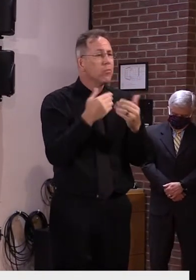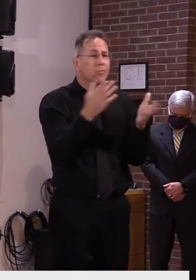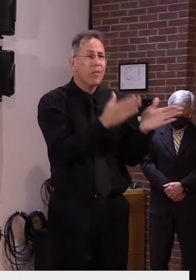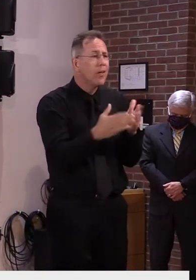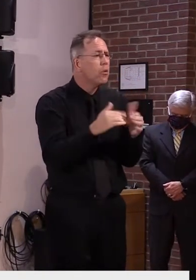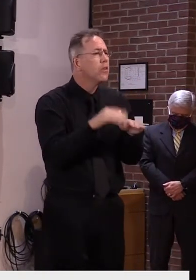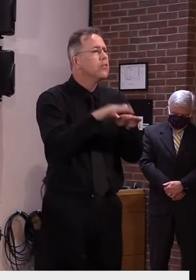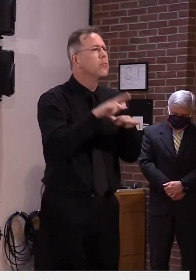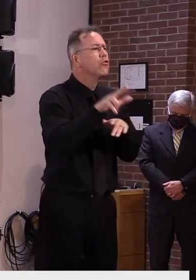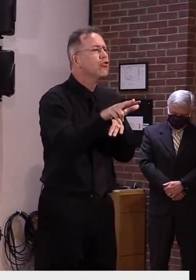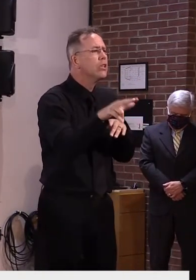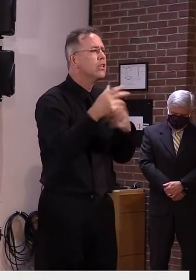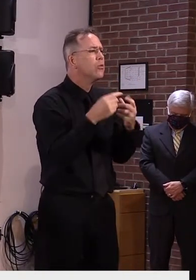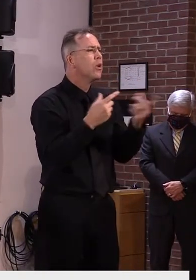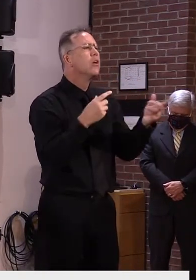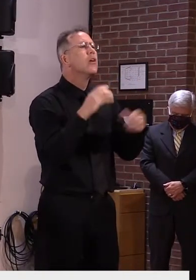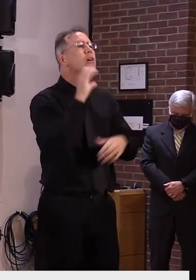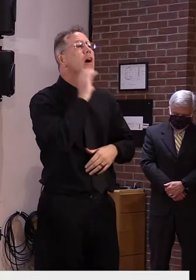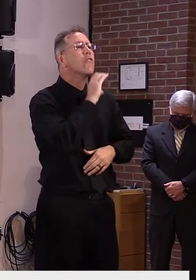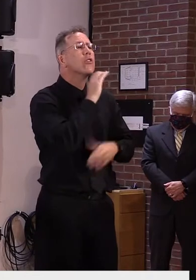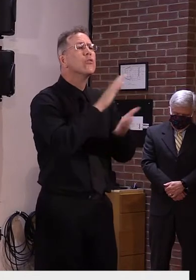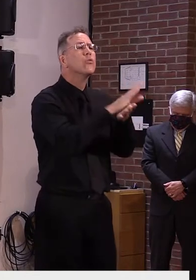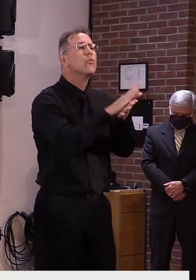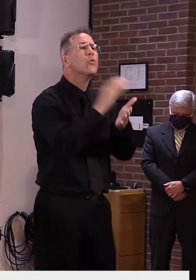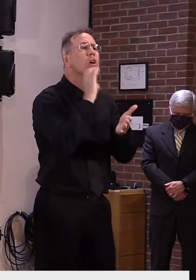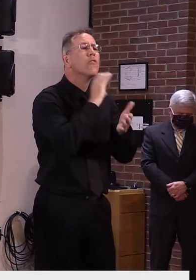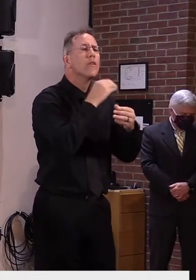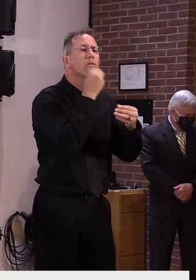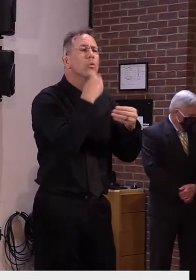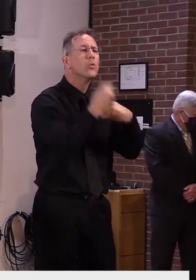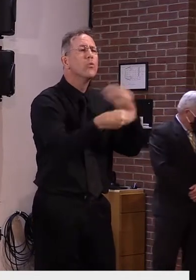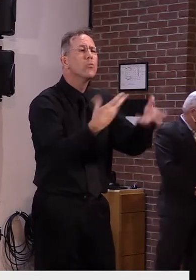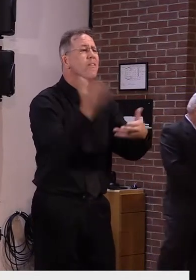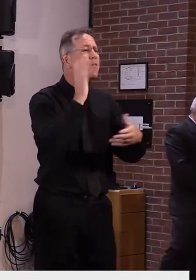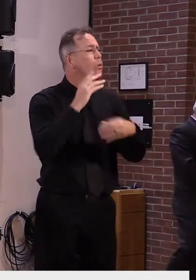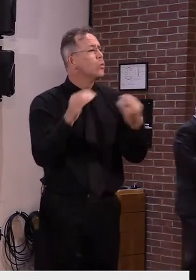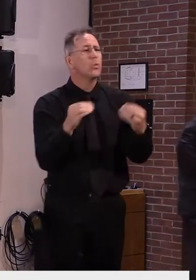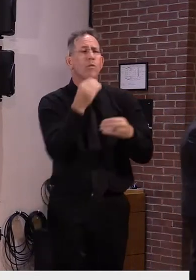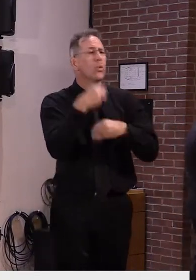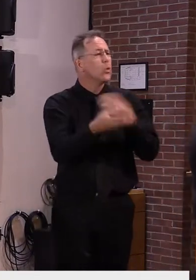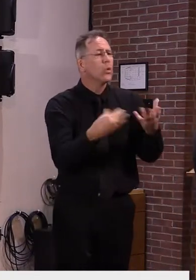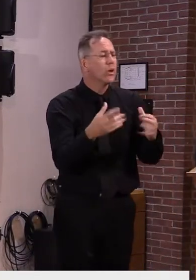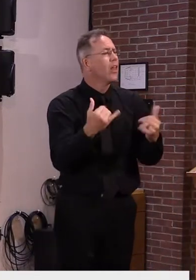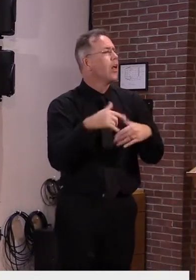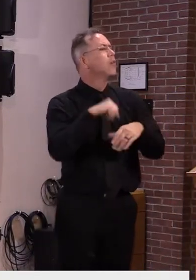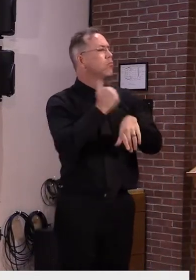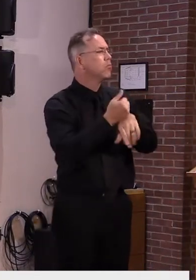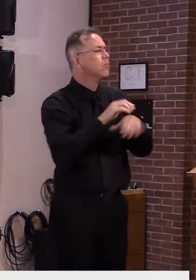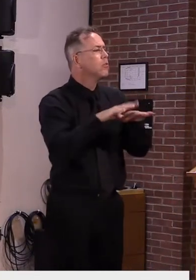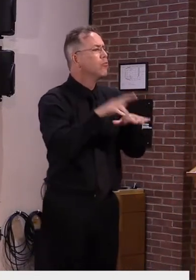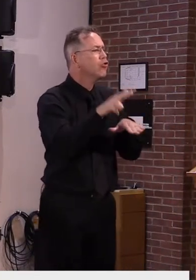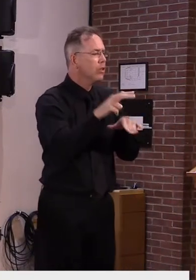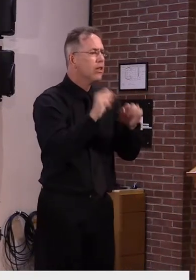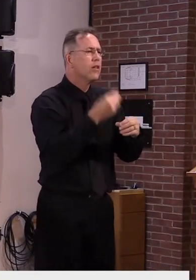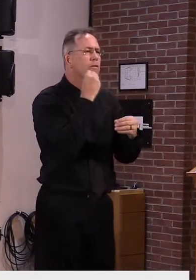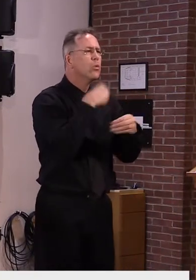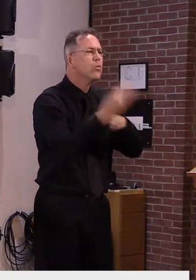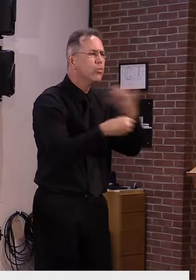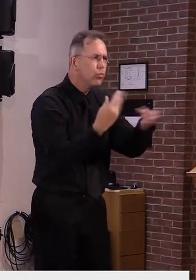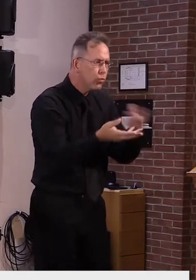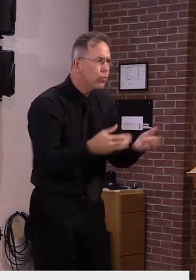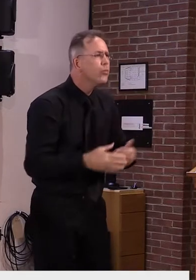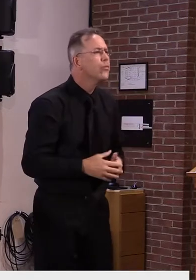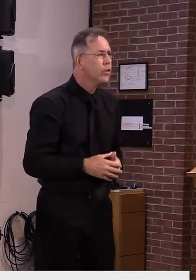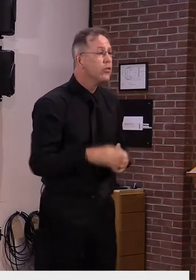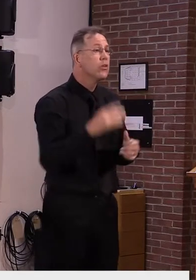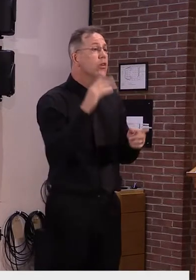again. Our school meals programs have been doing excellent work during this emergency. The governor's initial order closing schools in